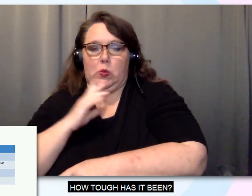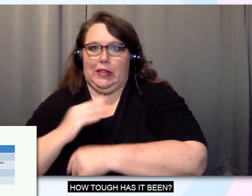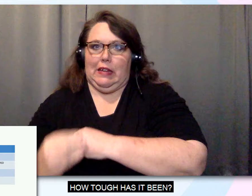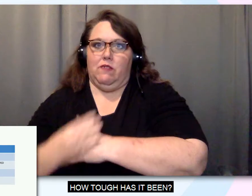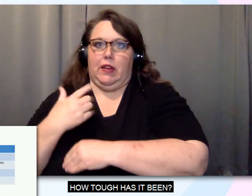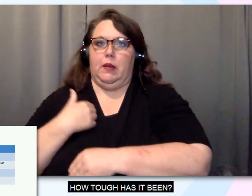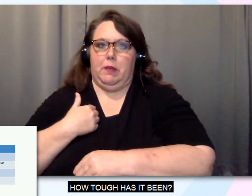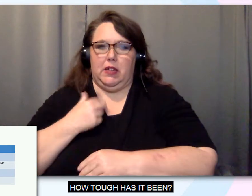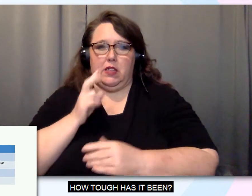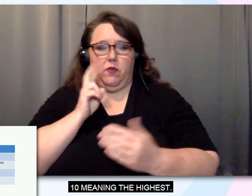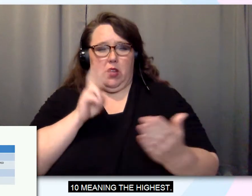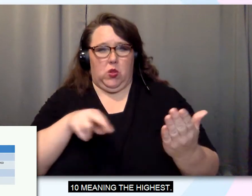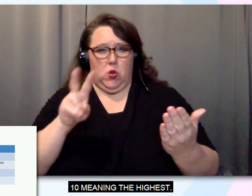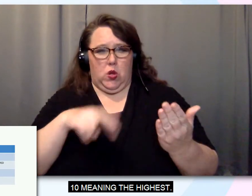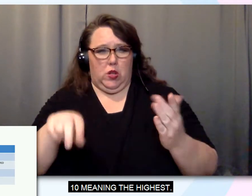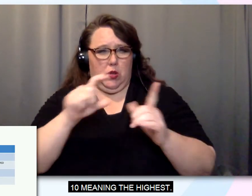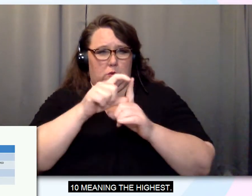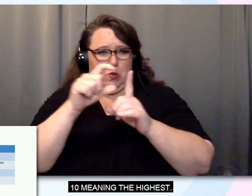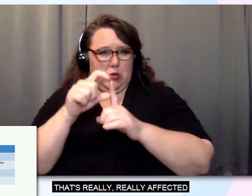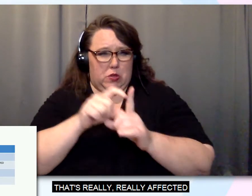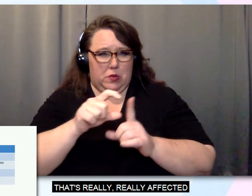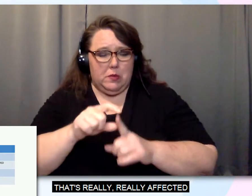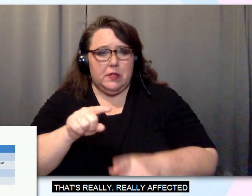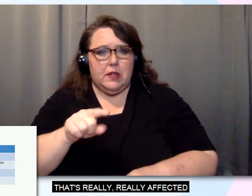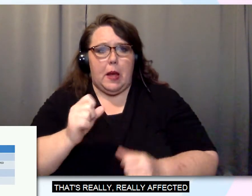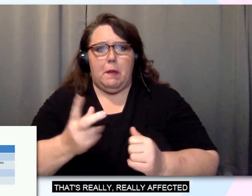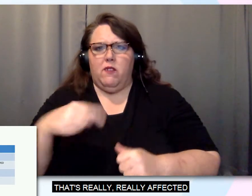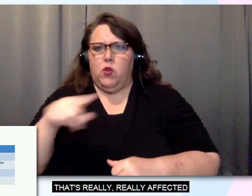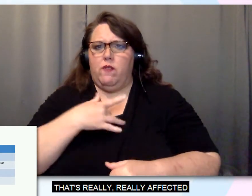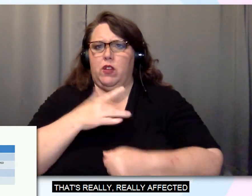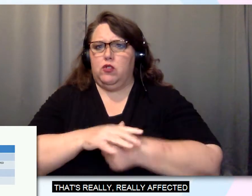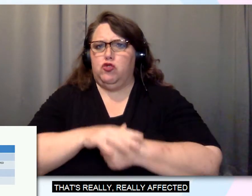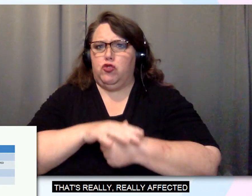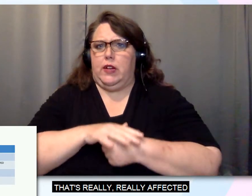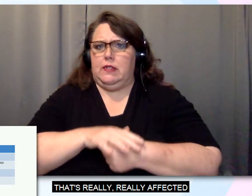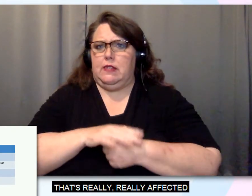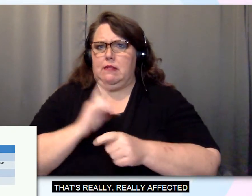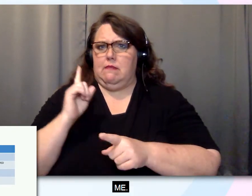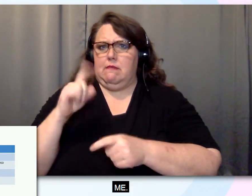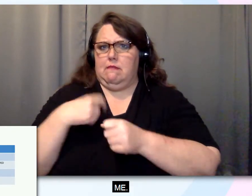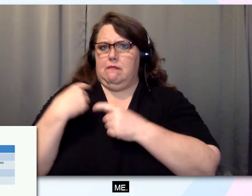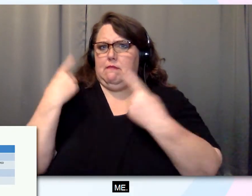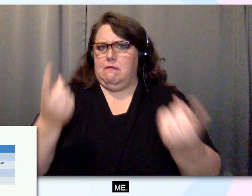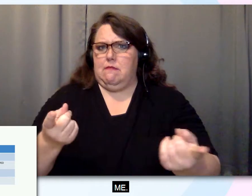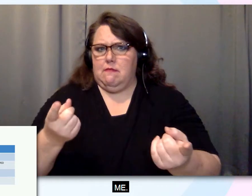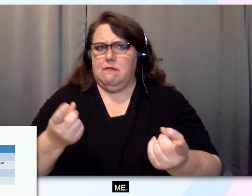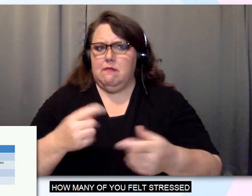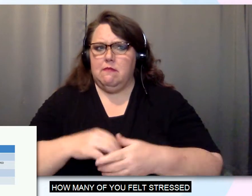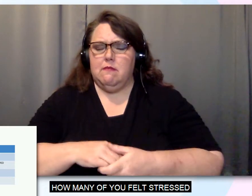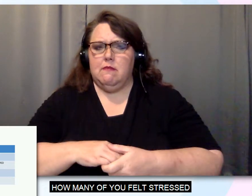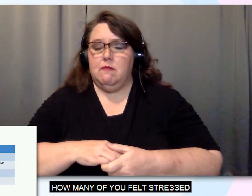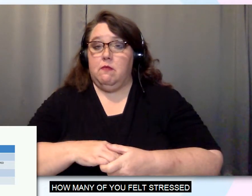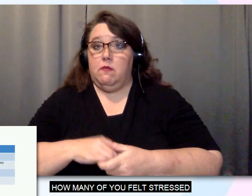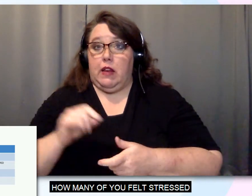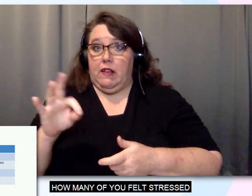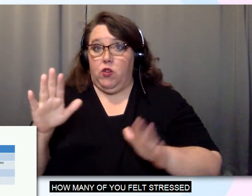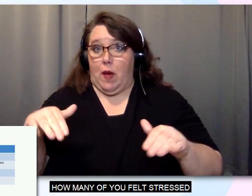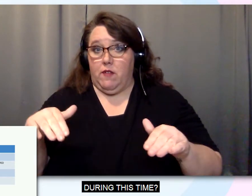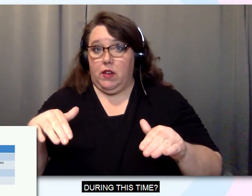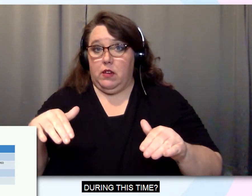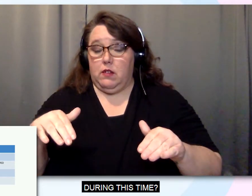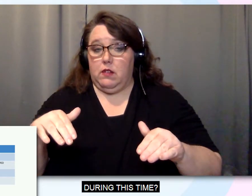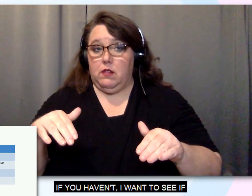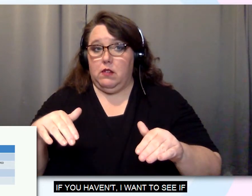highest. That's really, really affected me. So as we look at those terms, how many of you felt stressed during this time? If